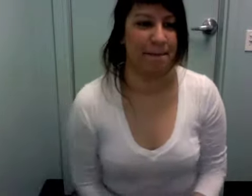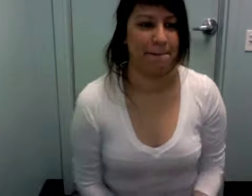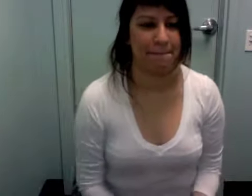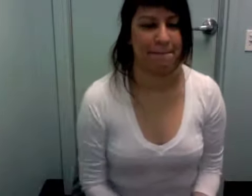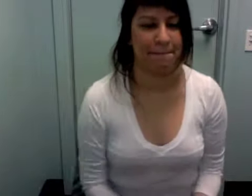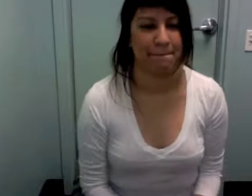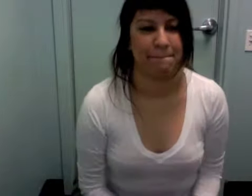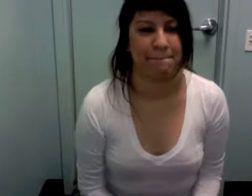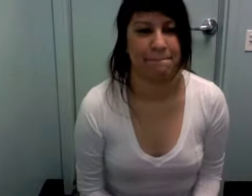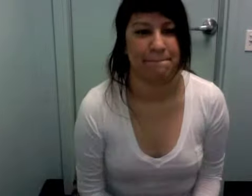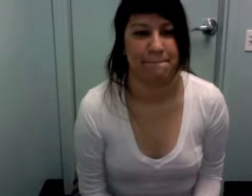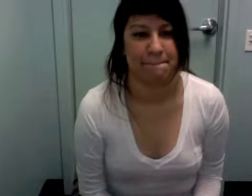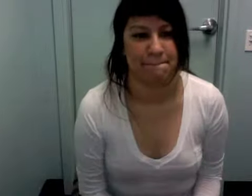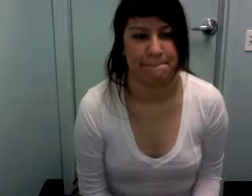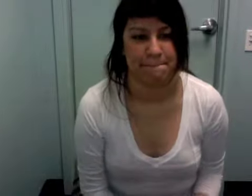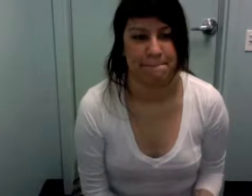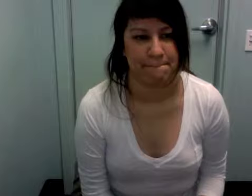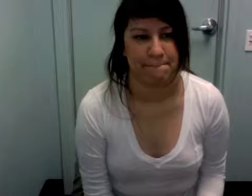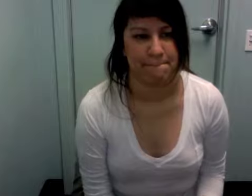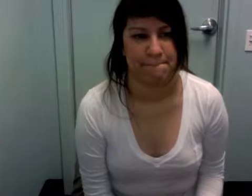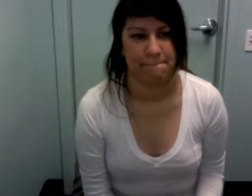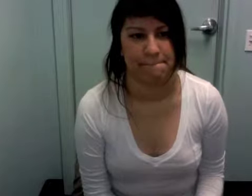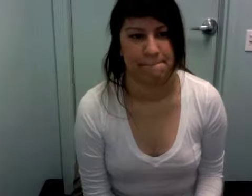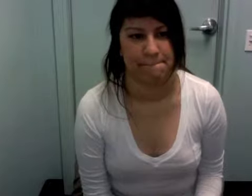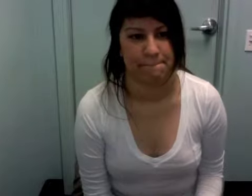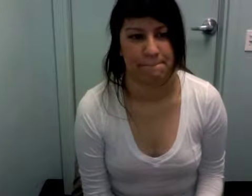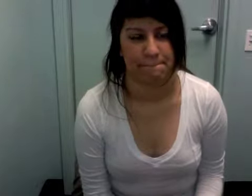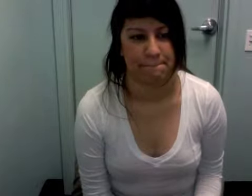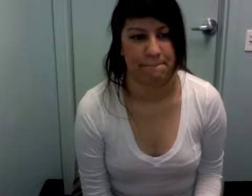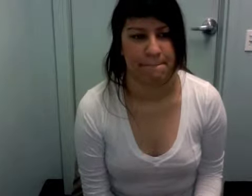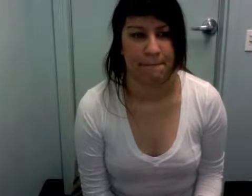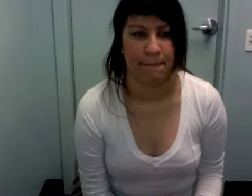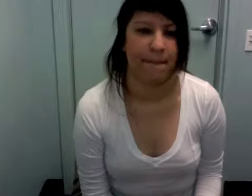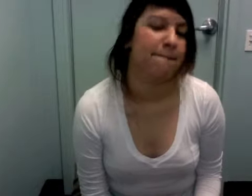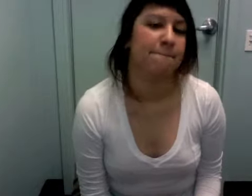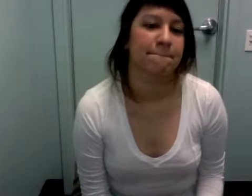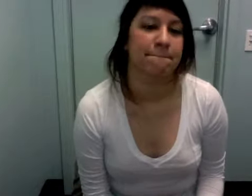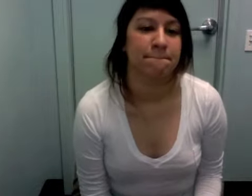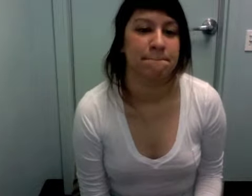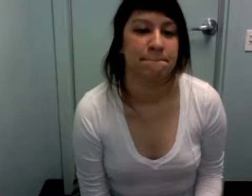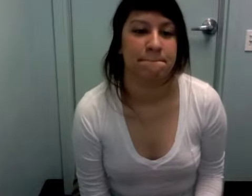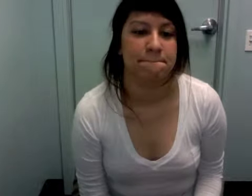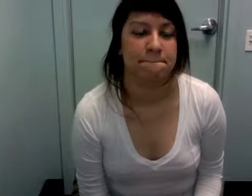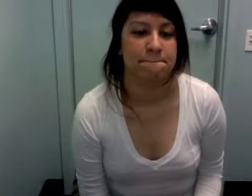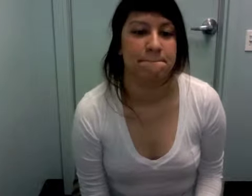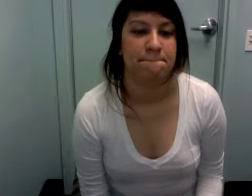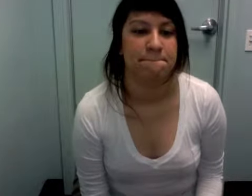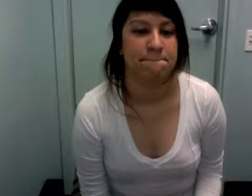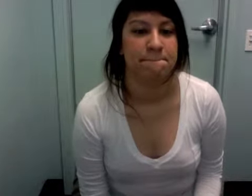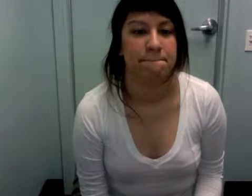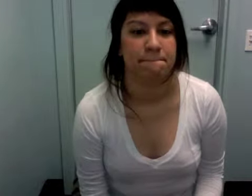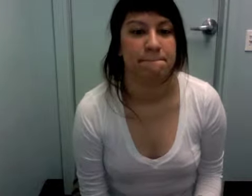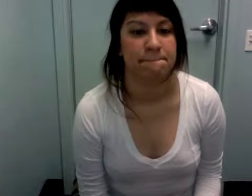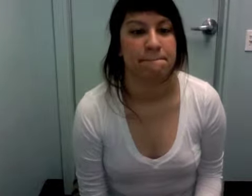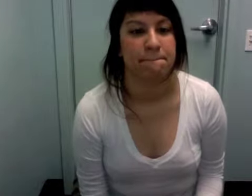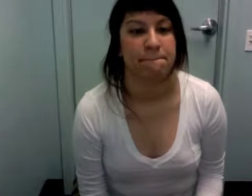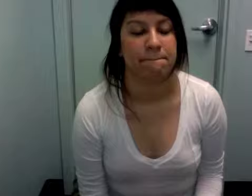really push it down, and that's not going anywhere. So now let's set the table. We have a big enough table here to comfortably seat six.